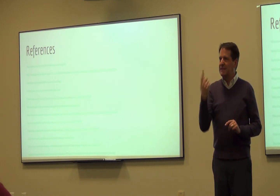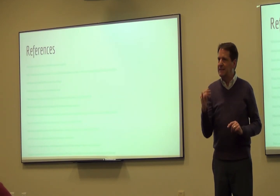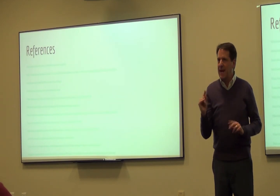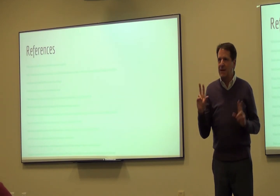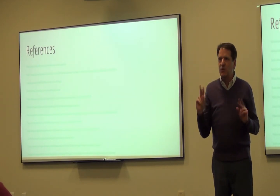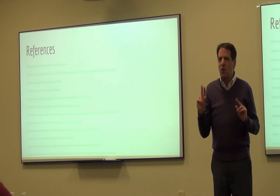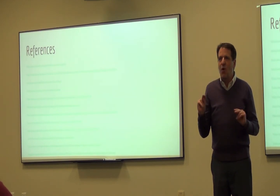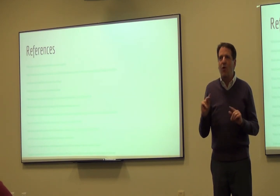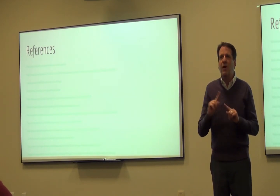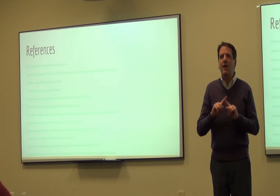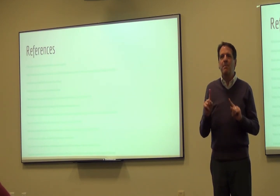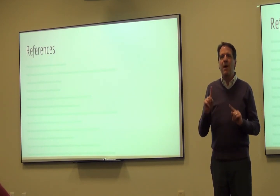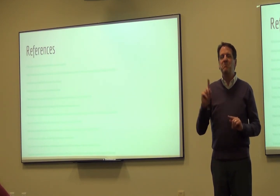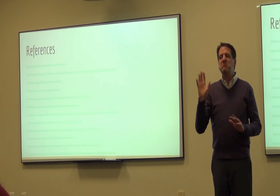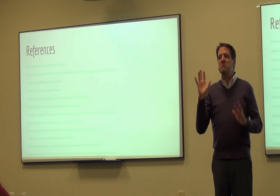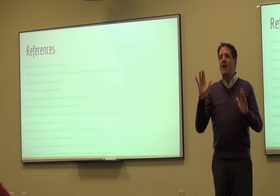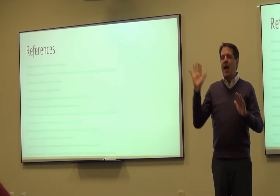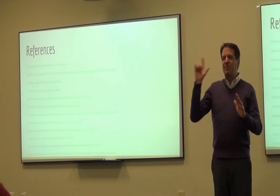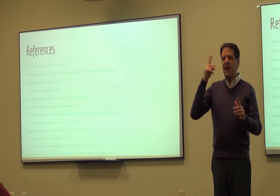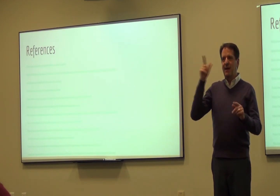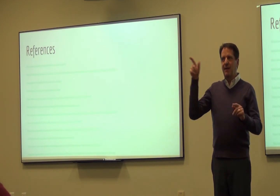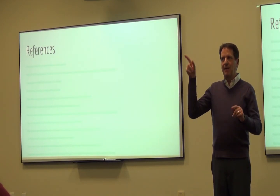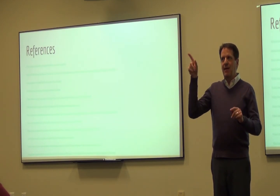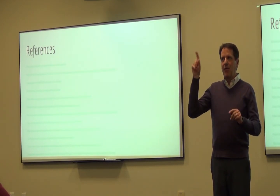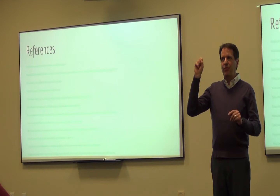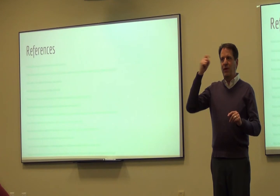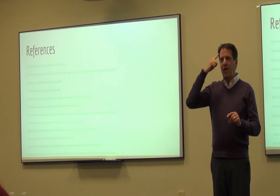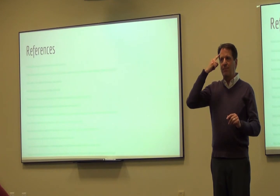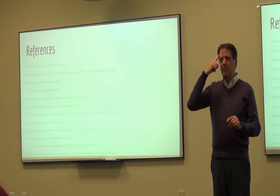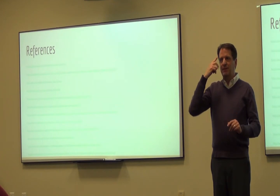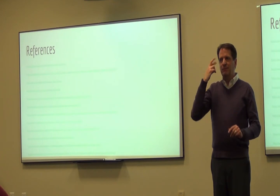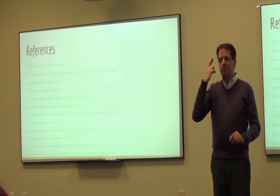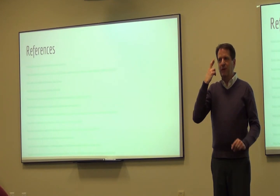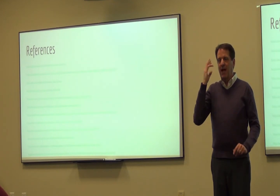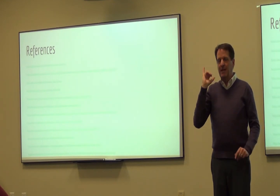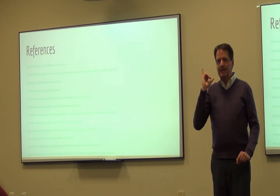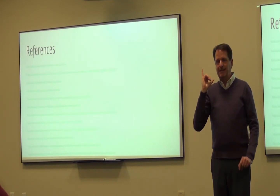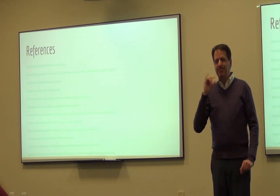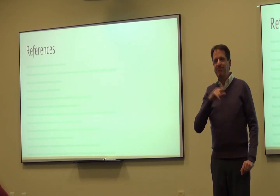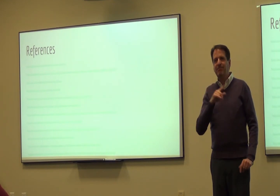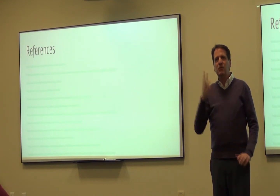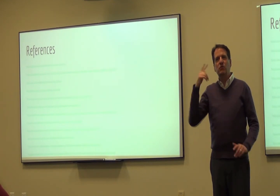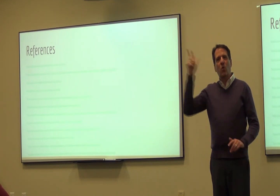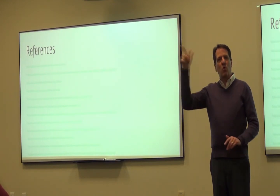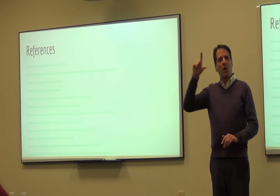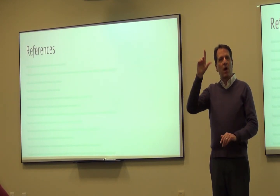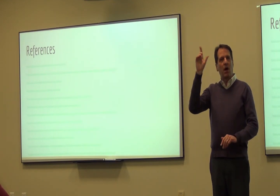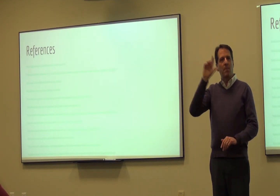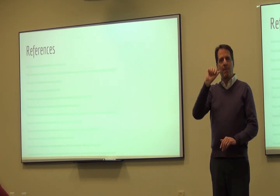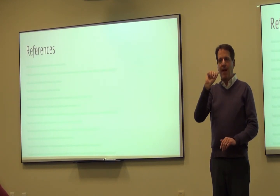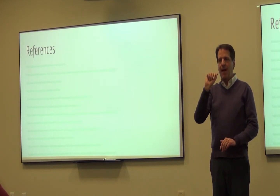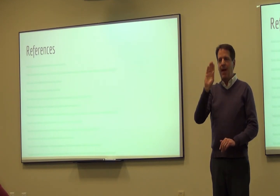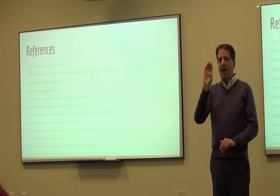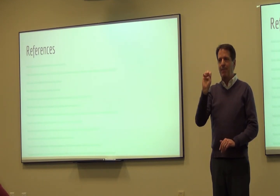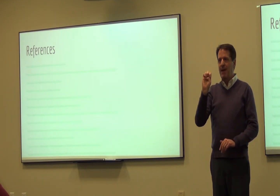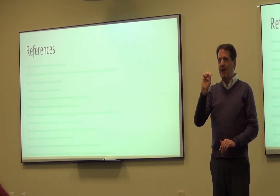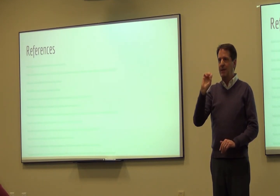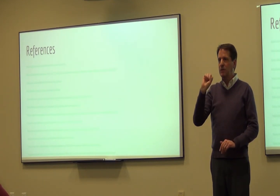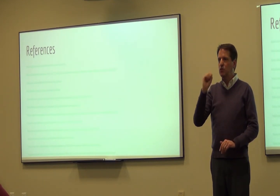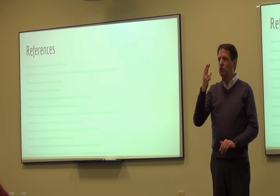89 years old. And they told him not yet, but he couldn't do it yet. And the government realized that